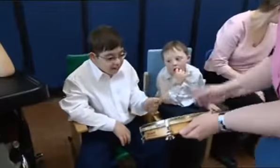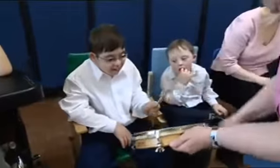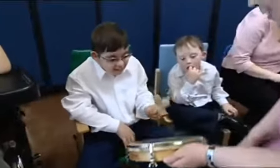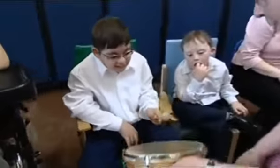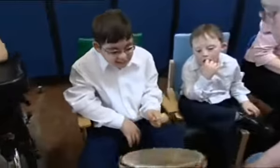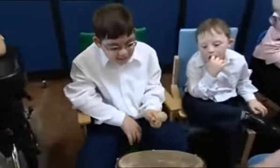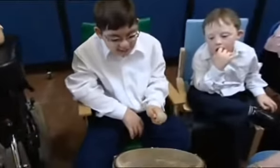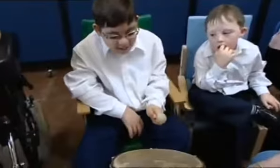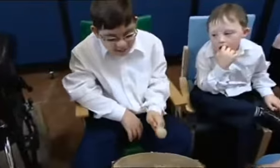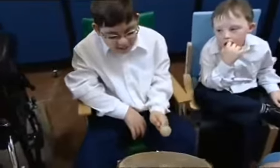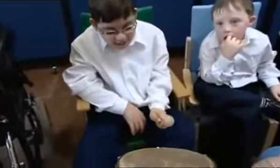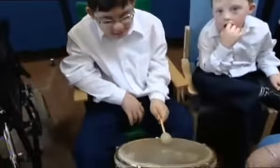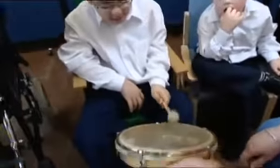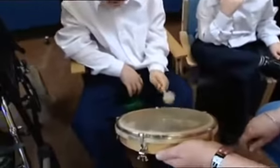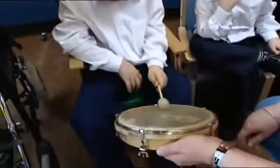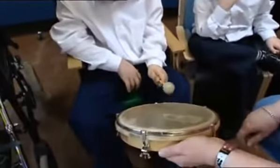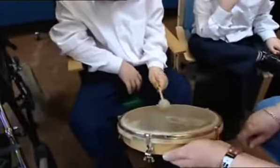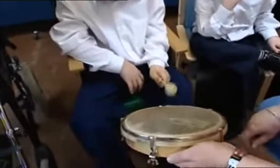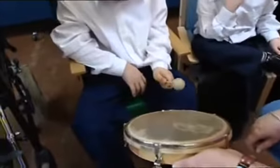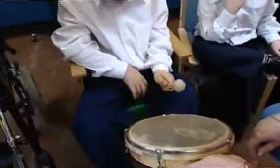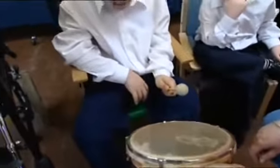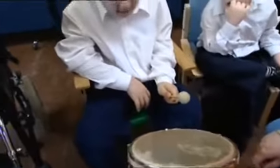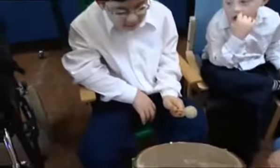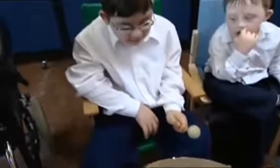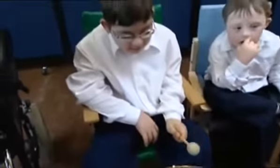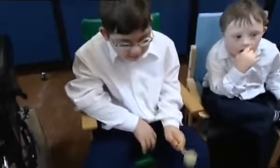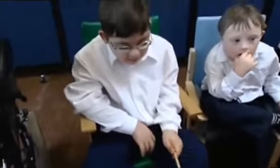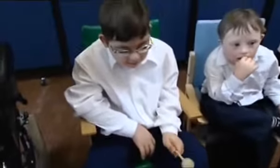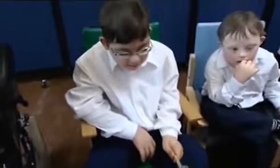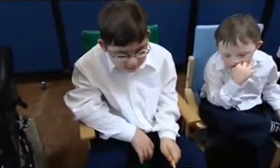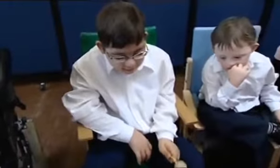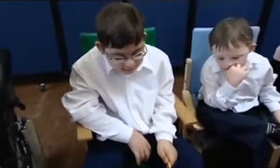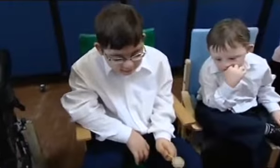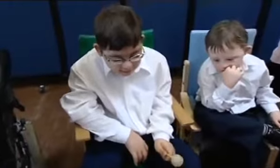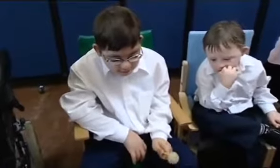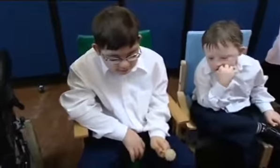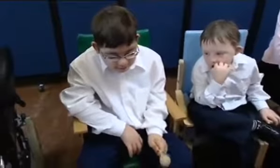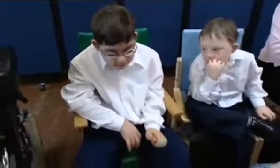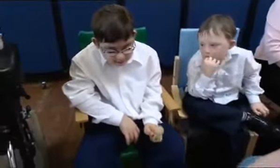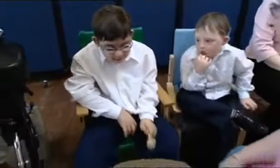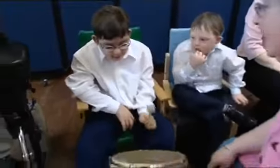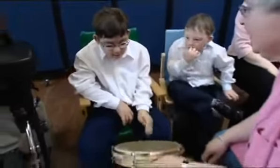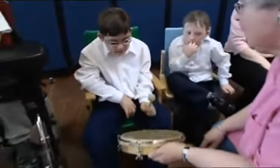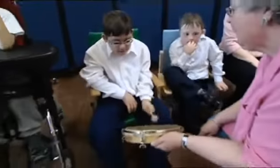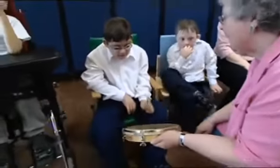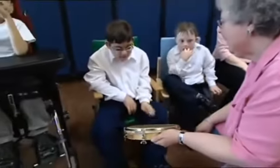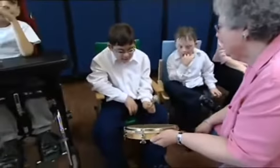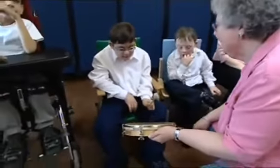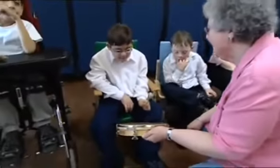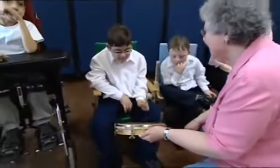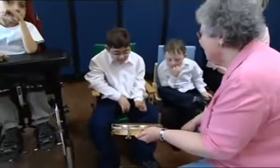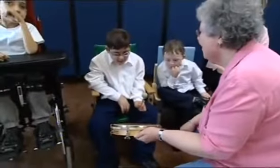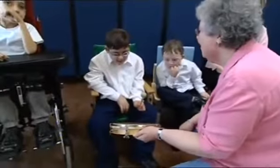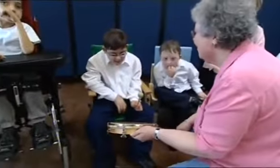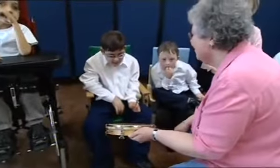Shall I hold it? Saffian. Again, Saffian. A bit louder. Saffian. Oh,